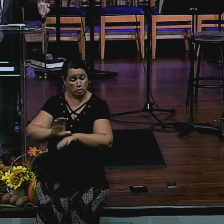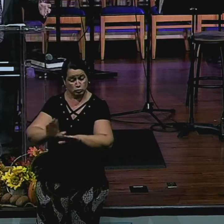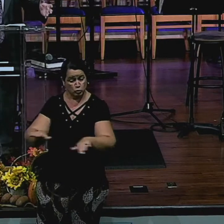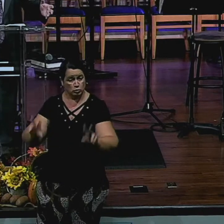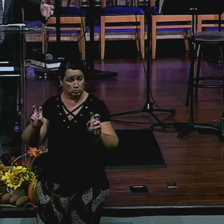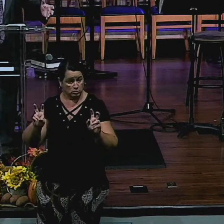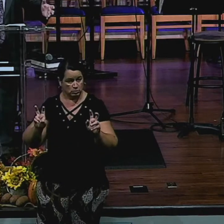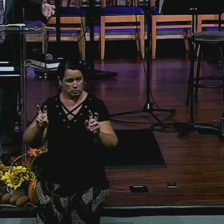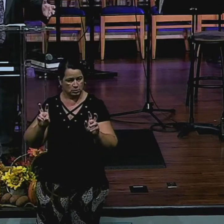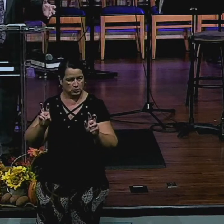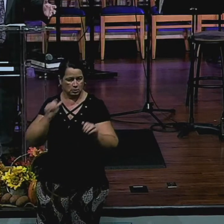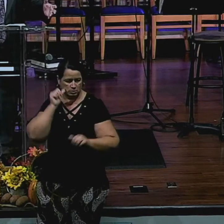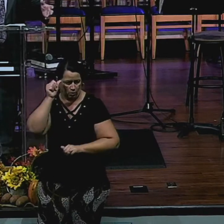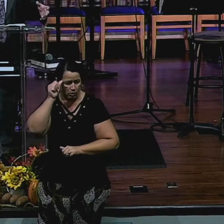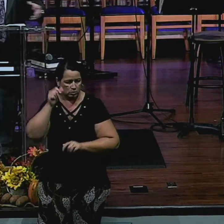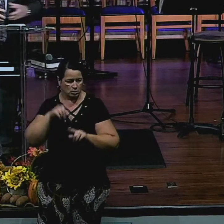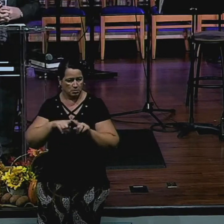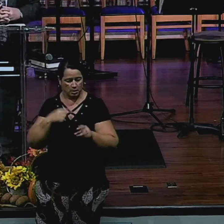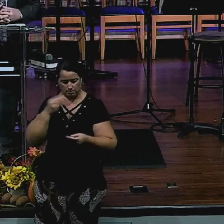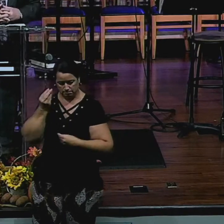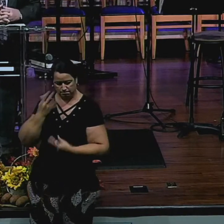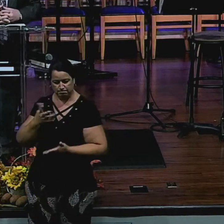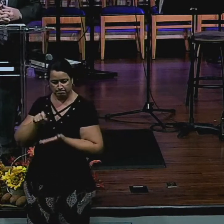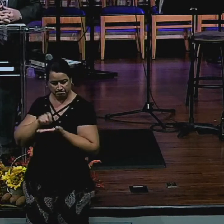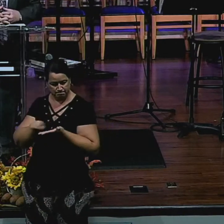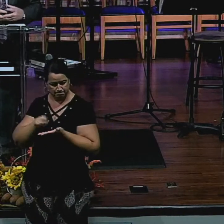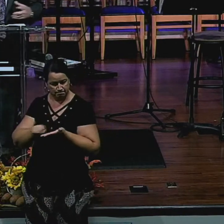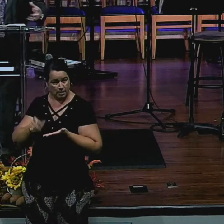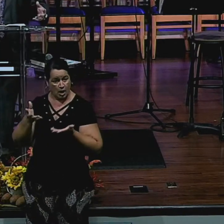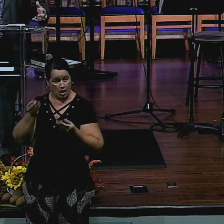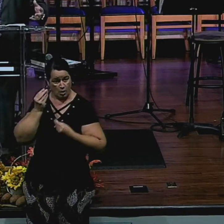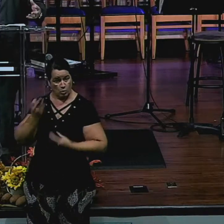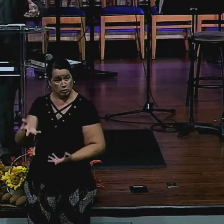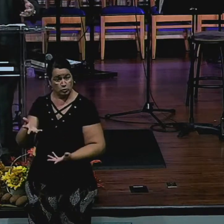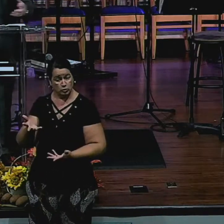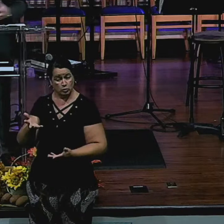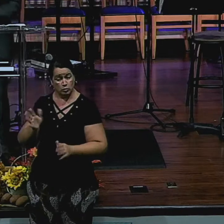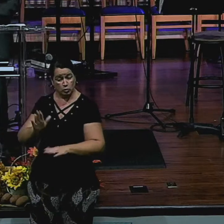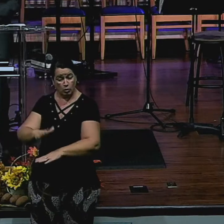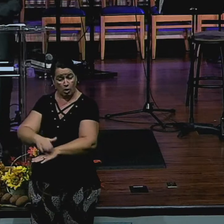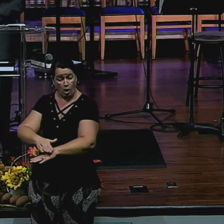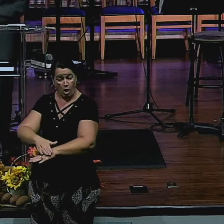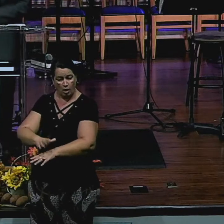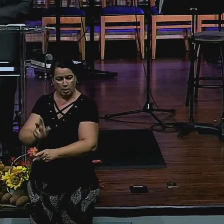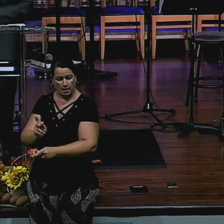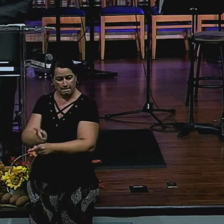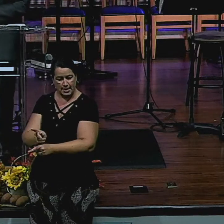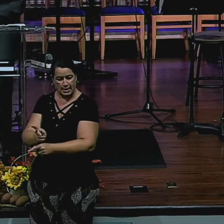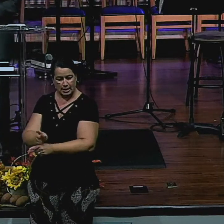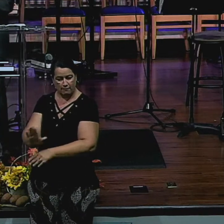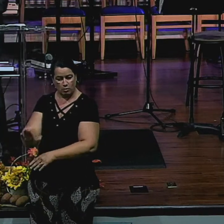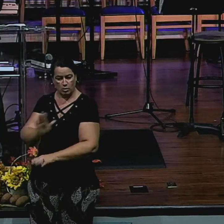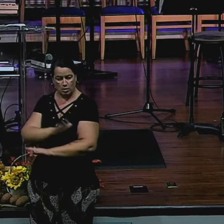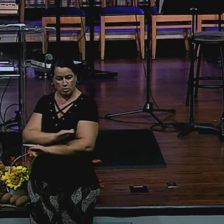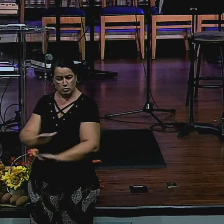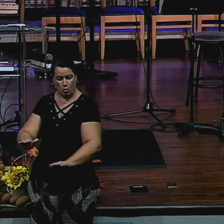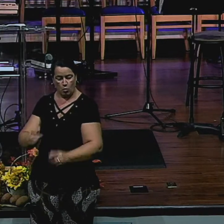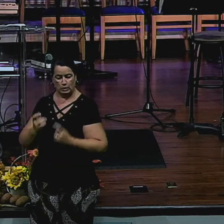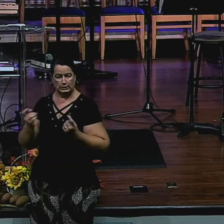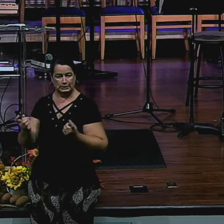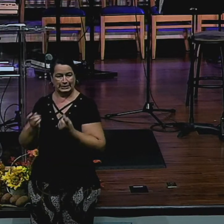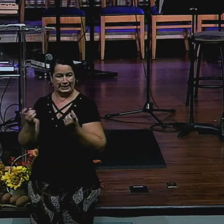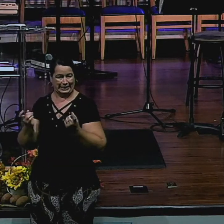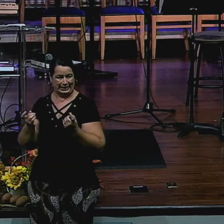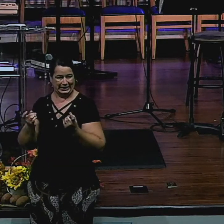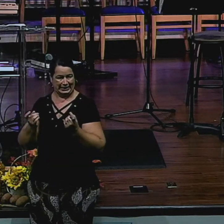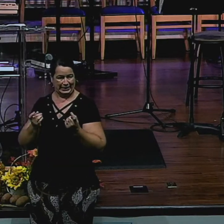unto you so that you may not sin. Now, we call that an